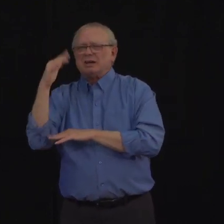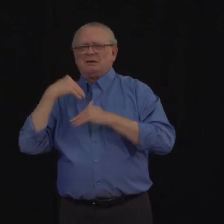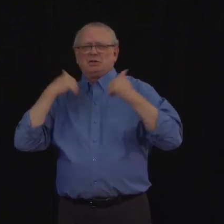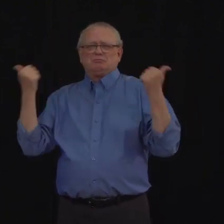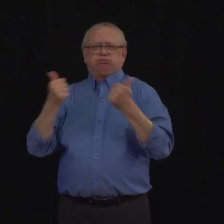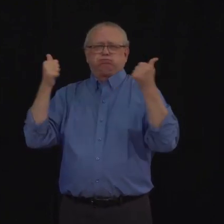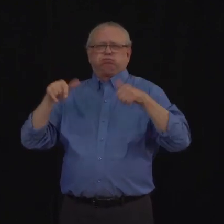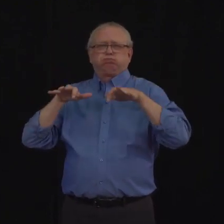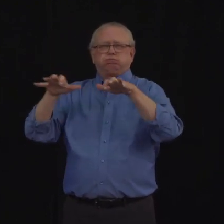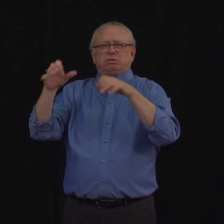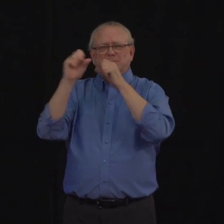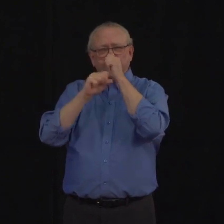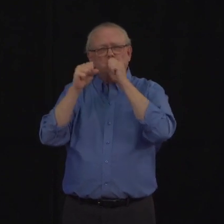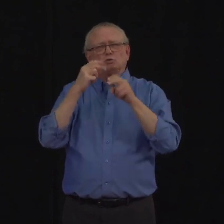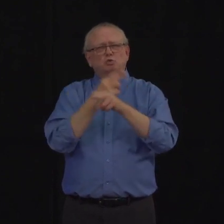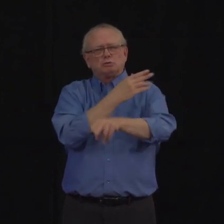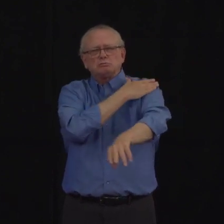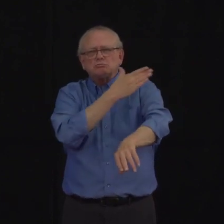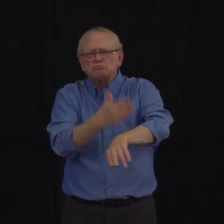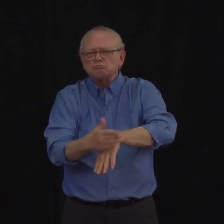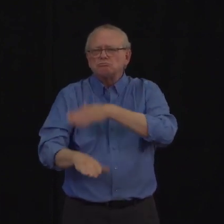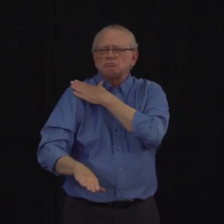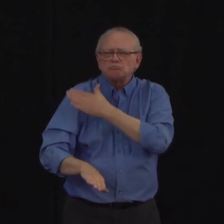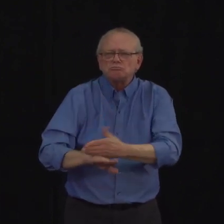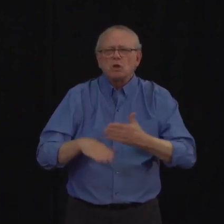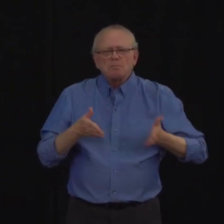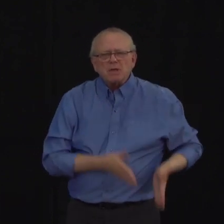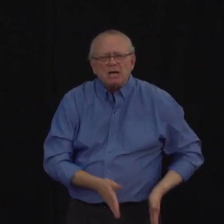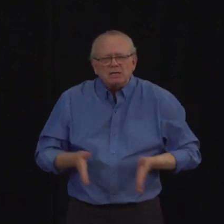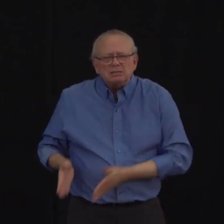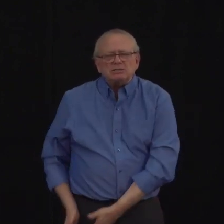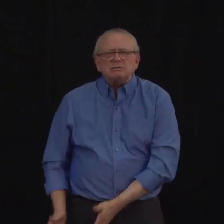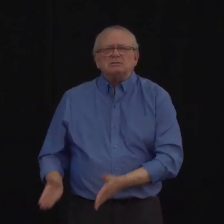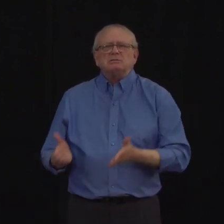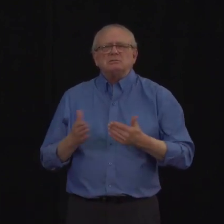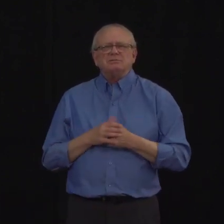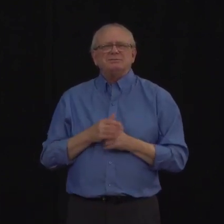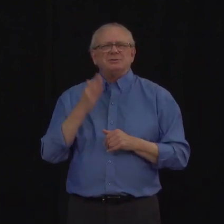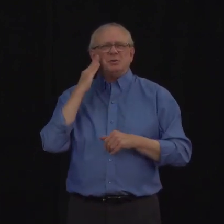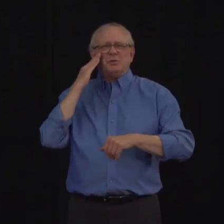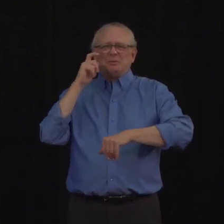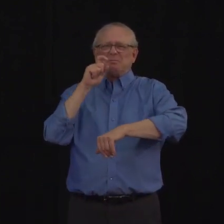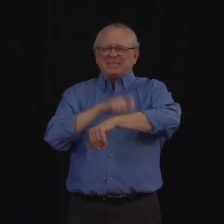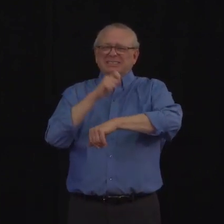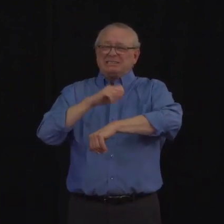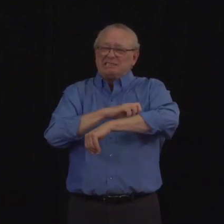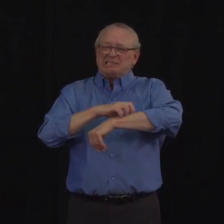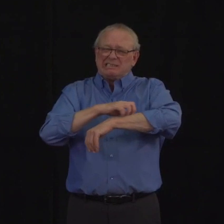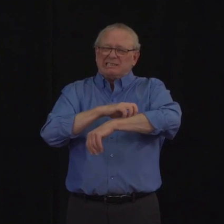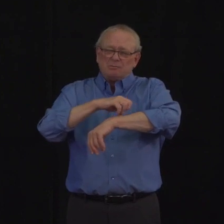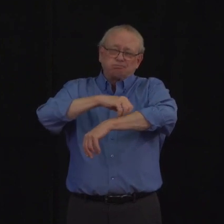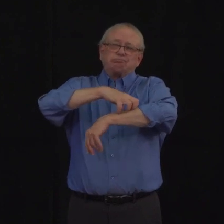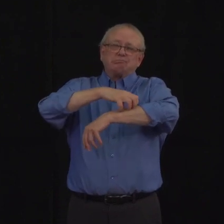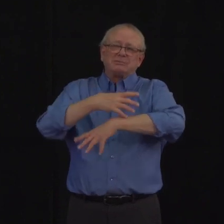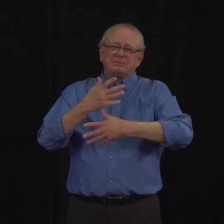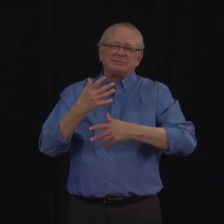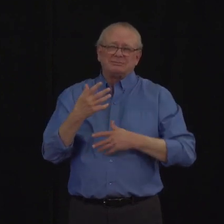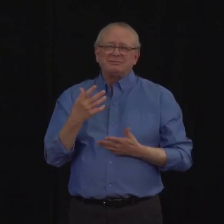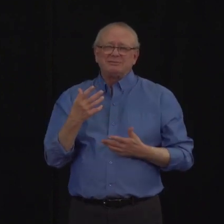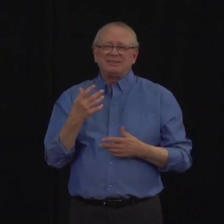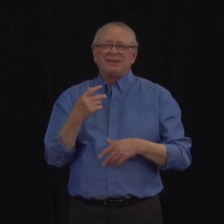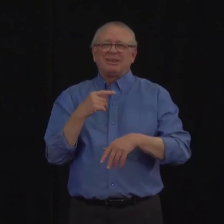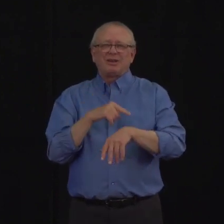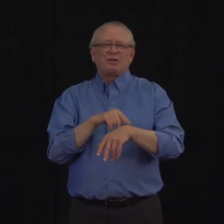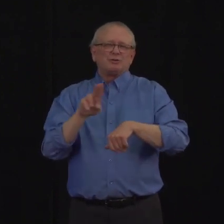again, the most common one, other than the irritation of the mosquito bite reaction, but the most common